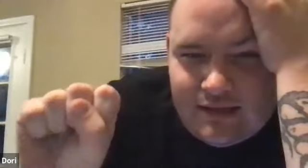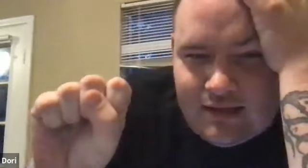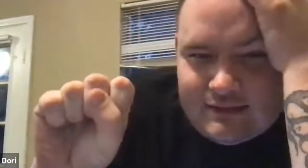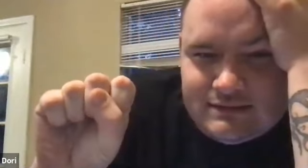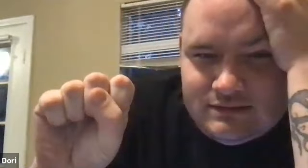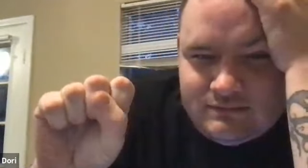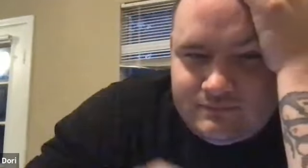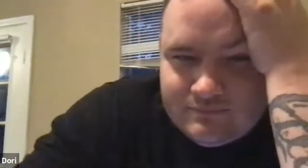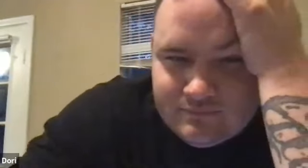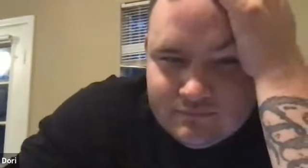S.